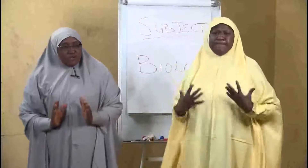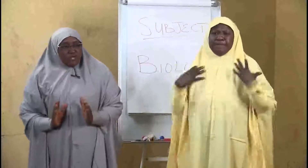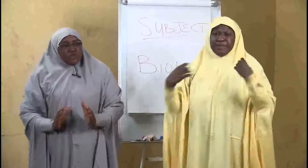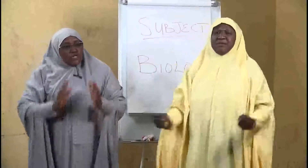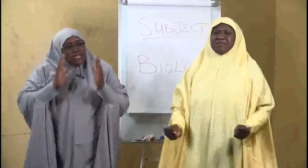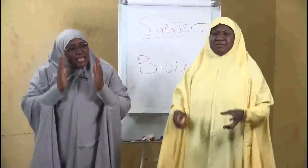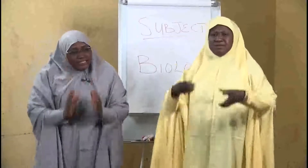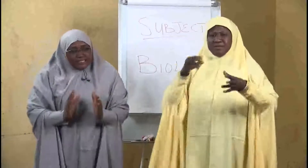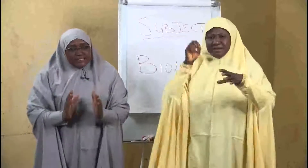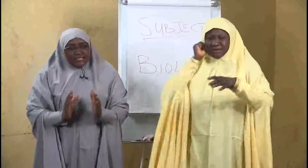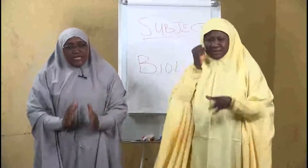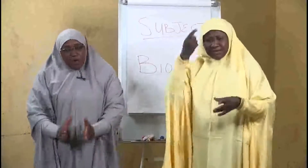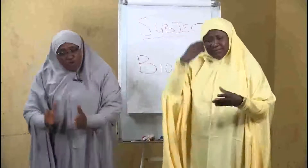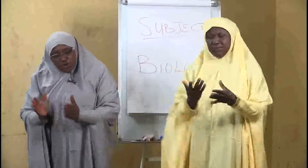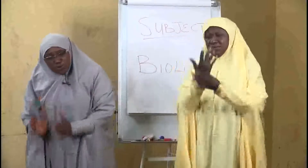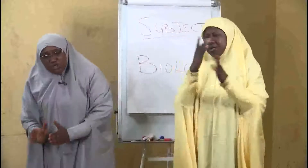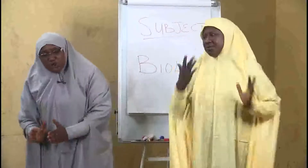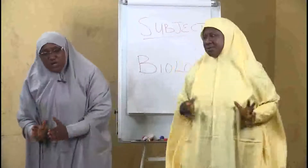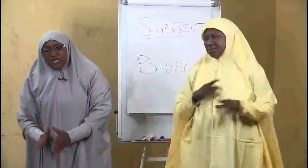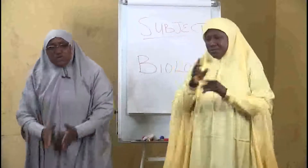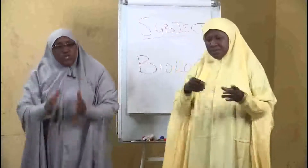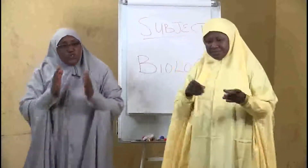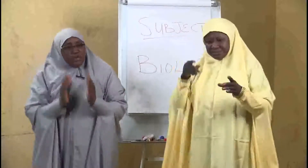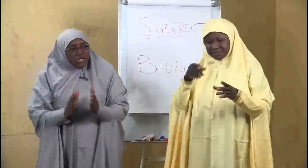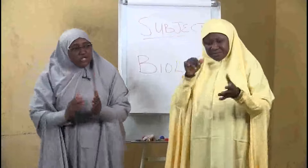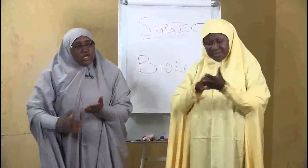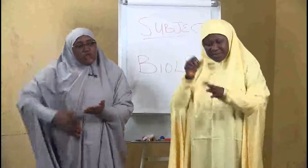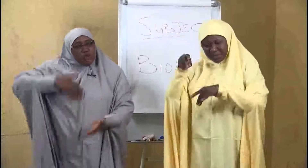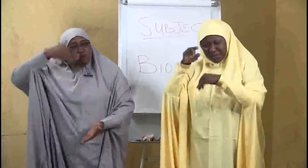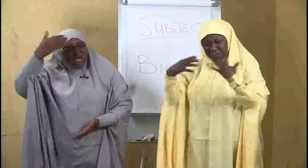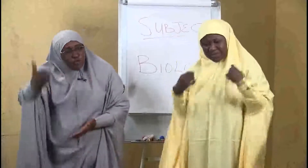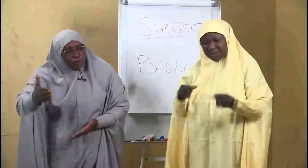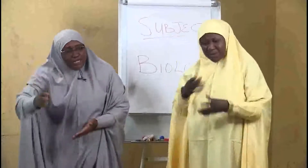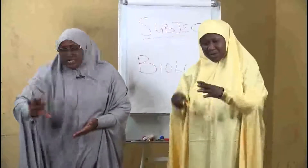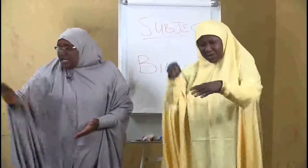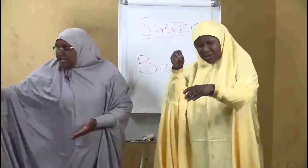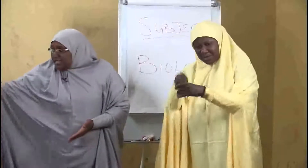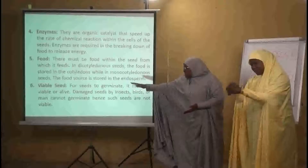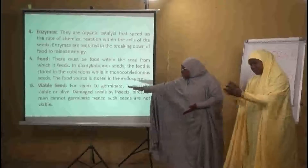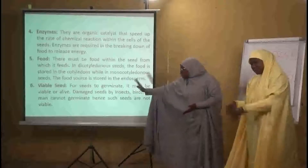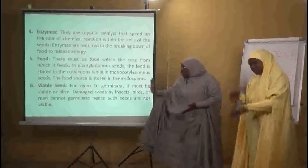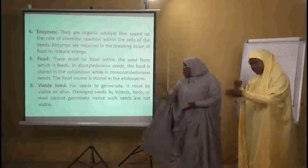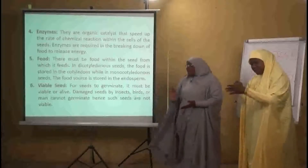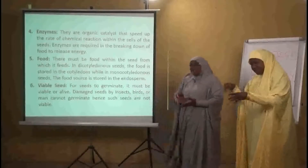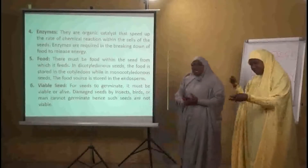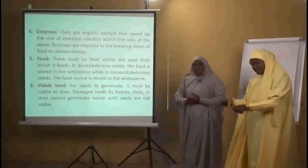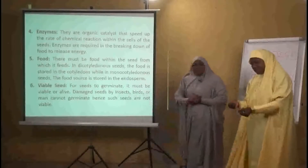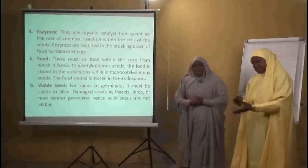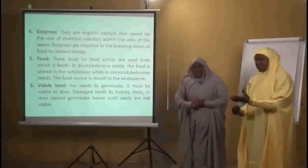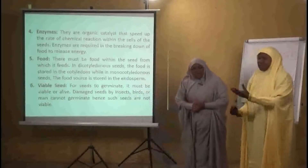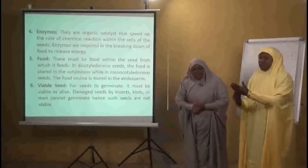germination. So that healthy seed that when you put in the soil is going to germinate to become a new plant, that is what you mean by